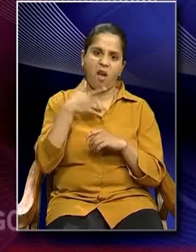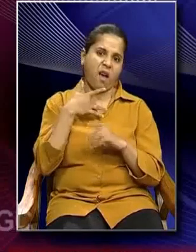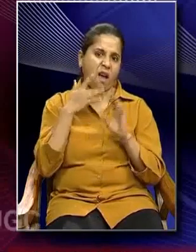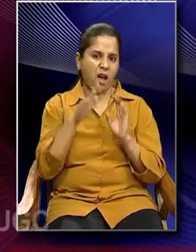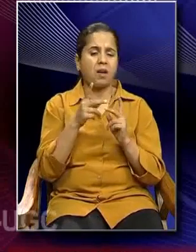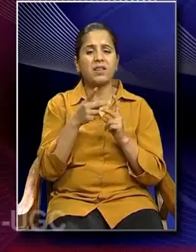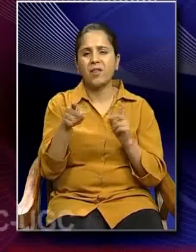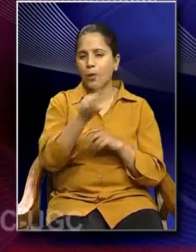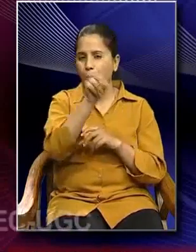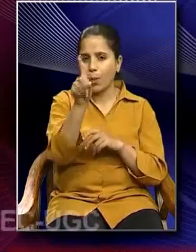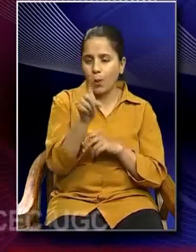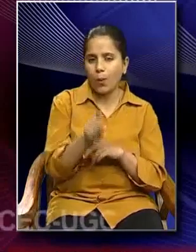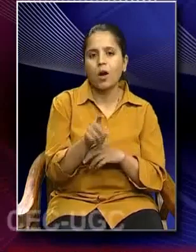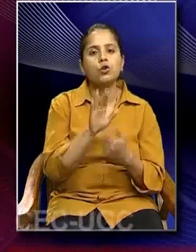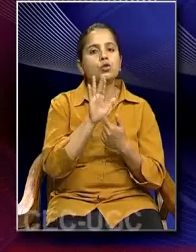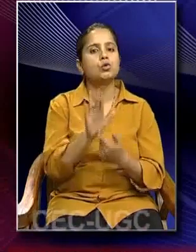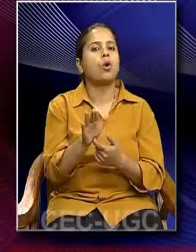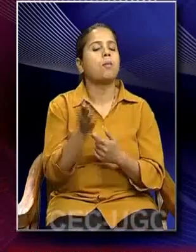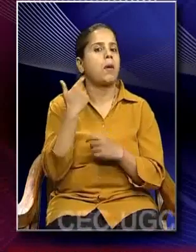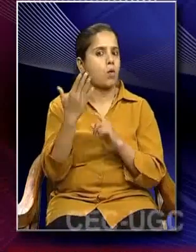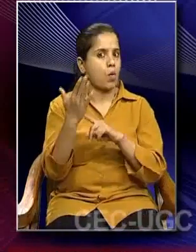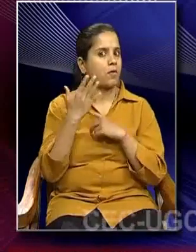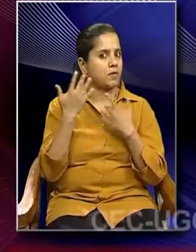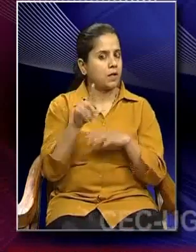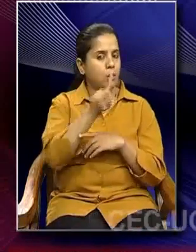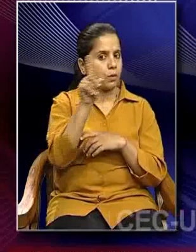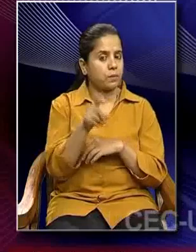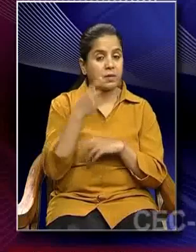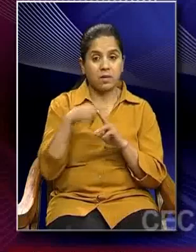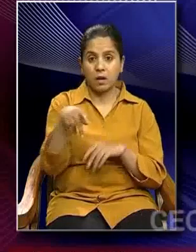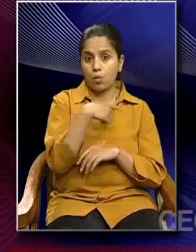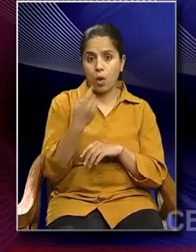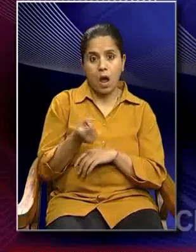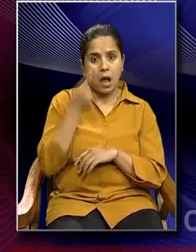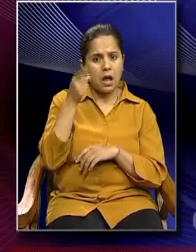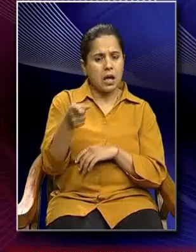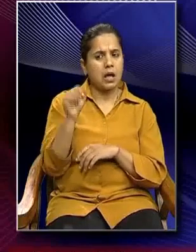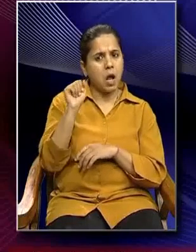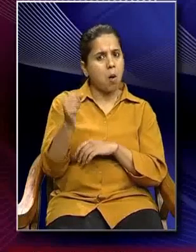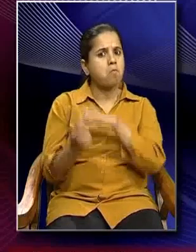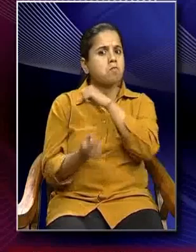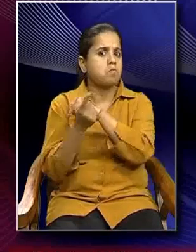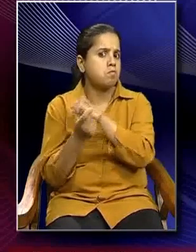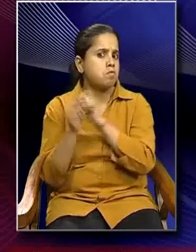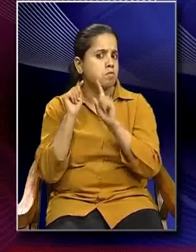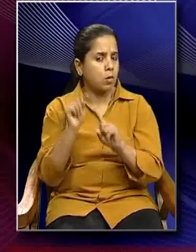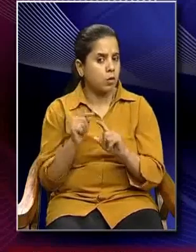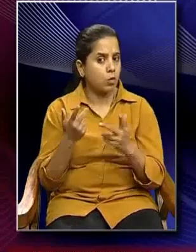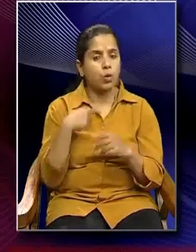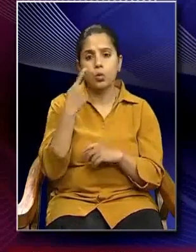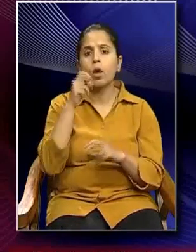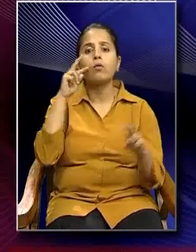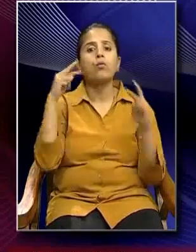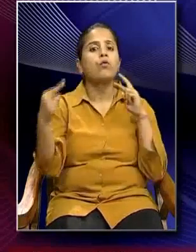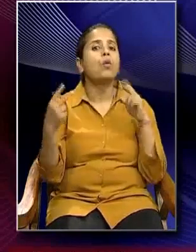of questions are presented before us if we were to understand the consequences of migrants. First is from whose